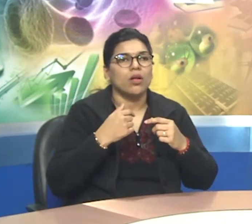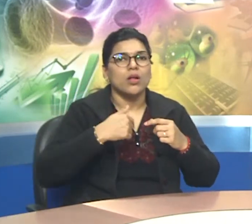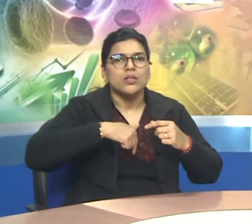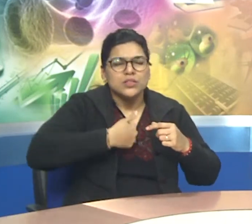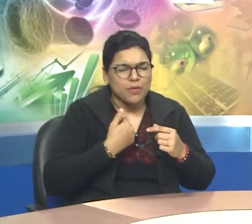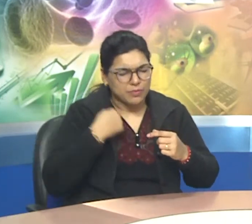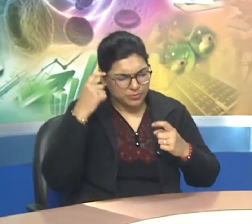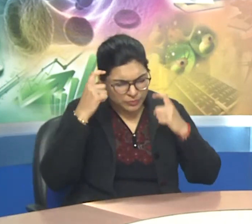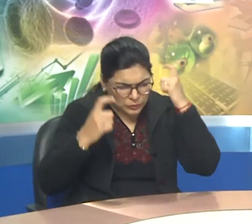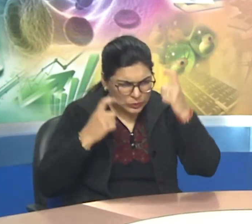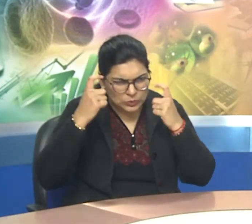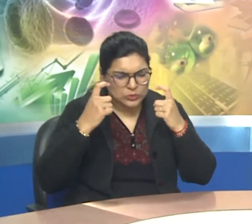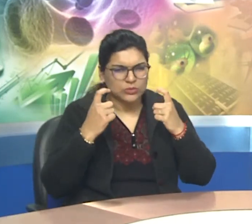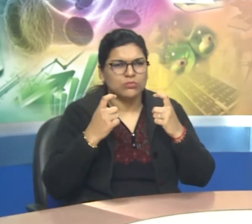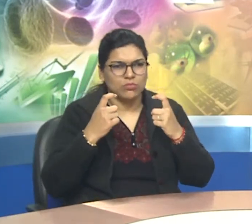image.